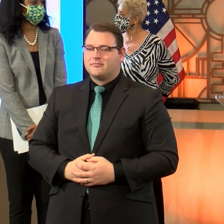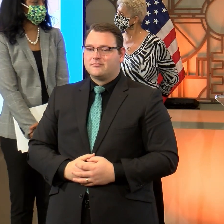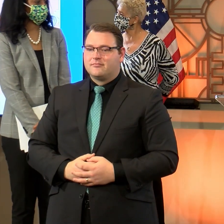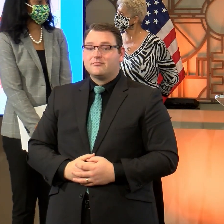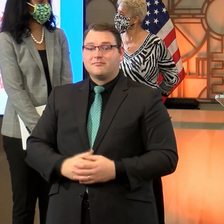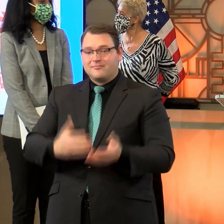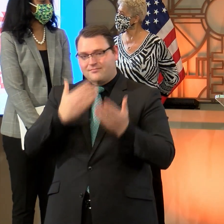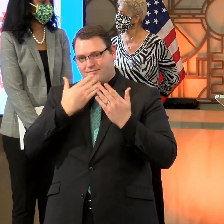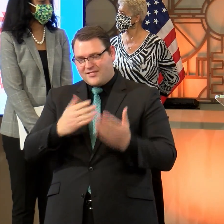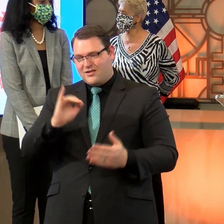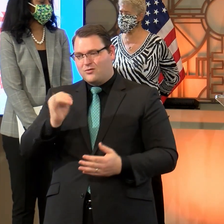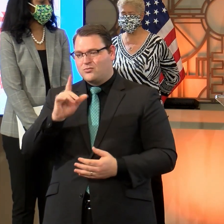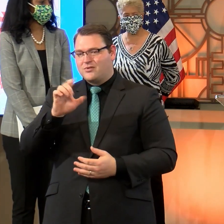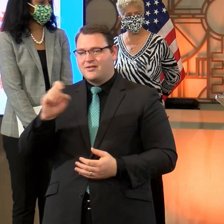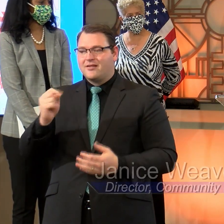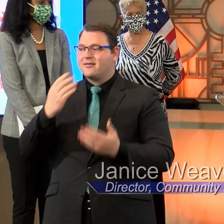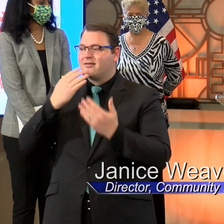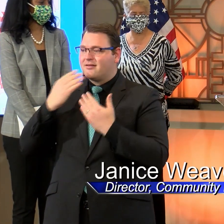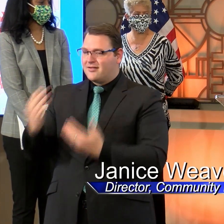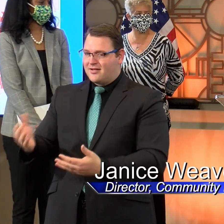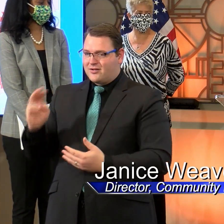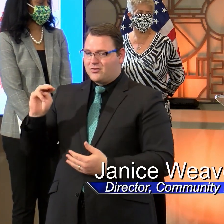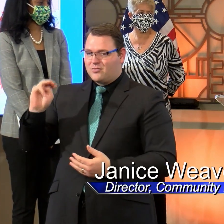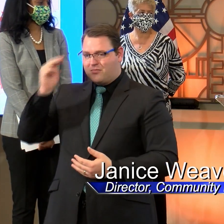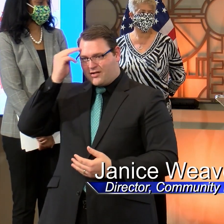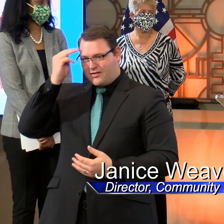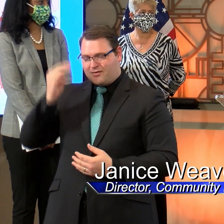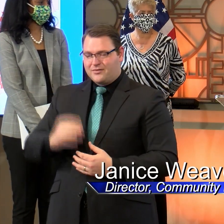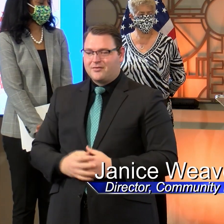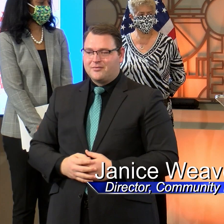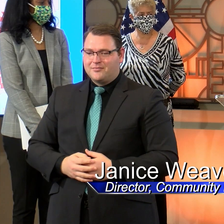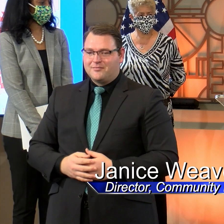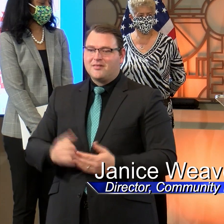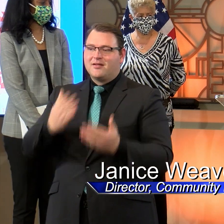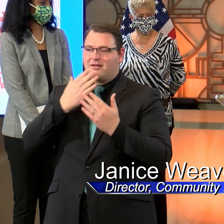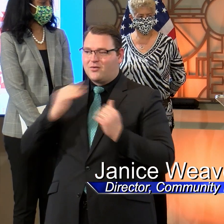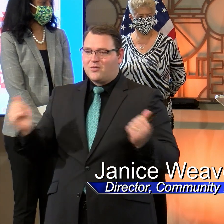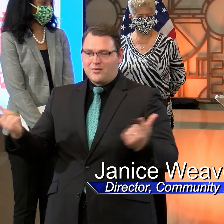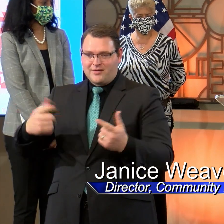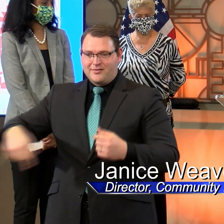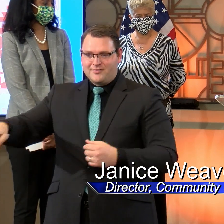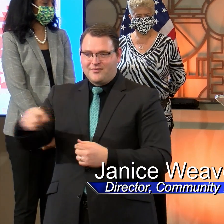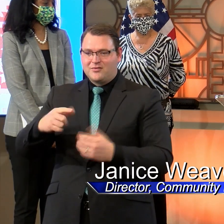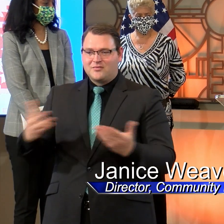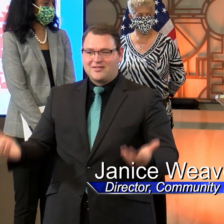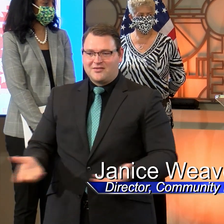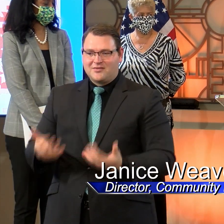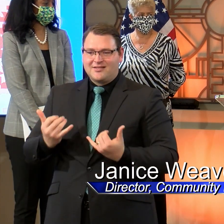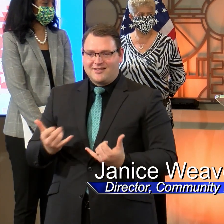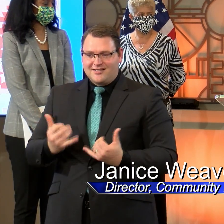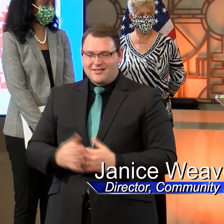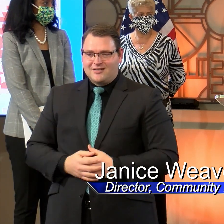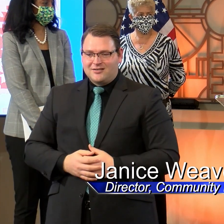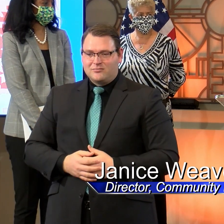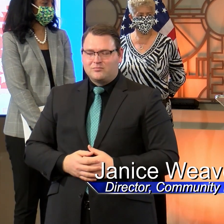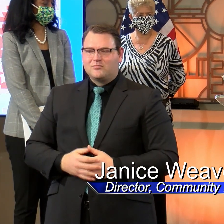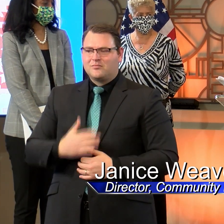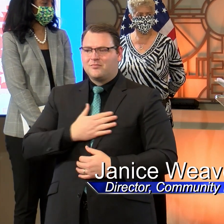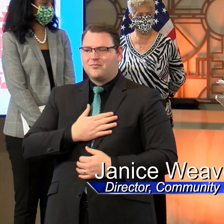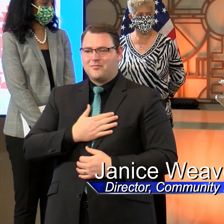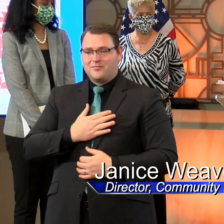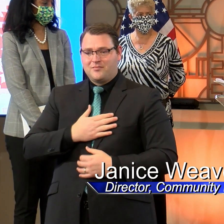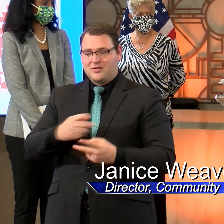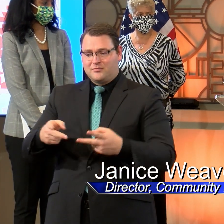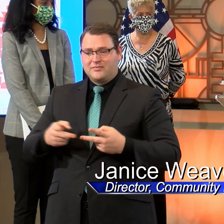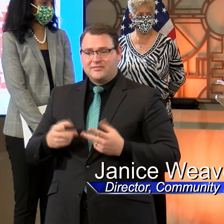Thank you, Juliet, and thank you, Mayor. Thank you all for being here today. I have the privilege of serving as Director